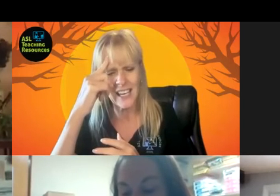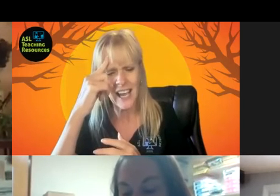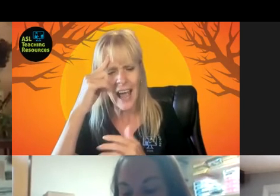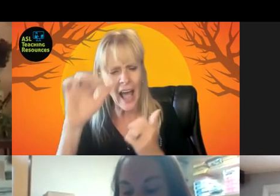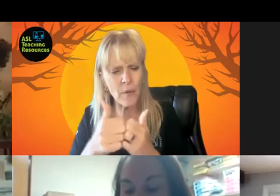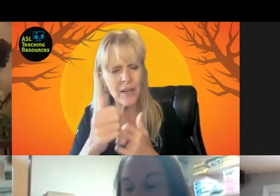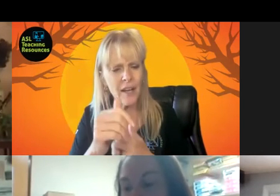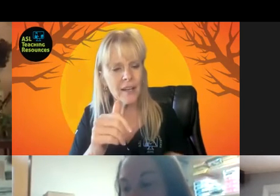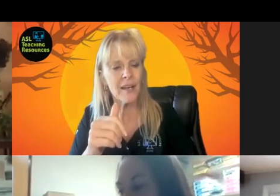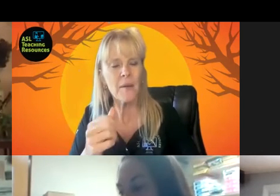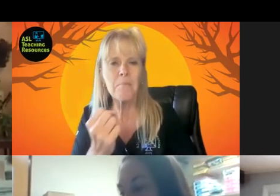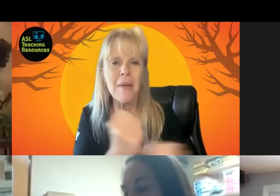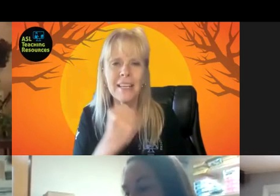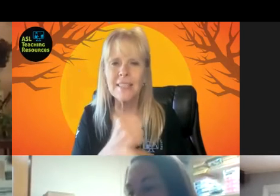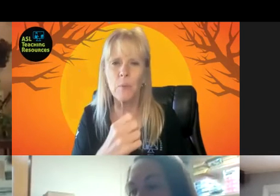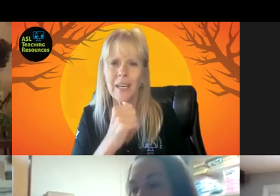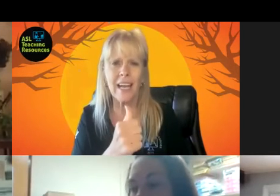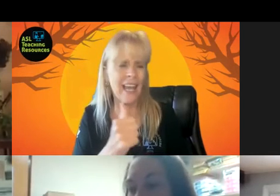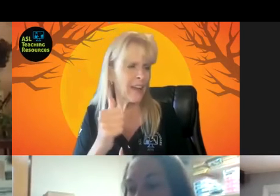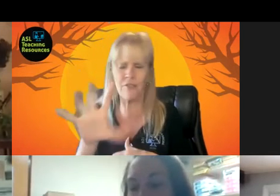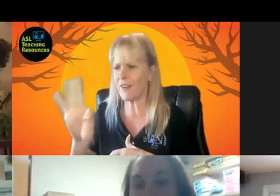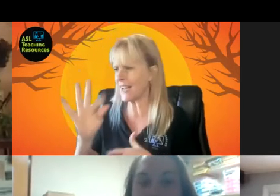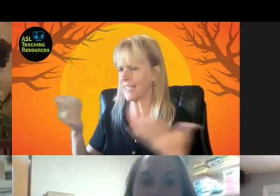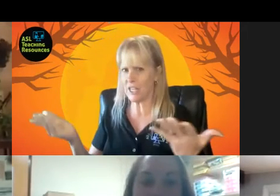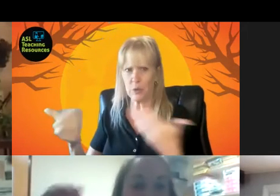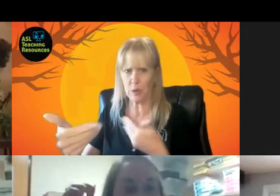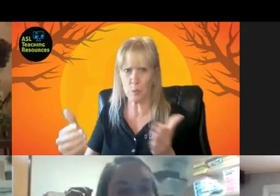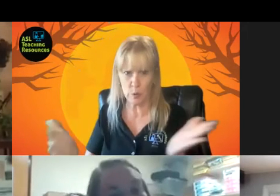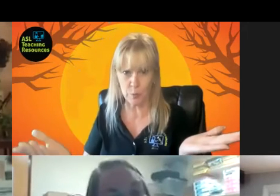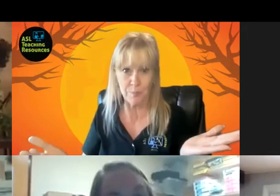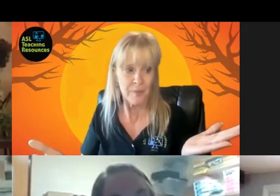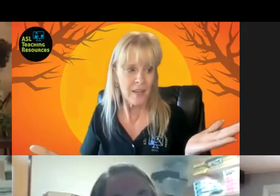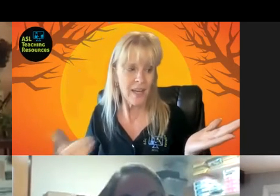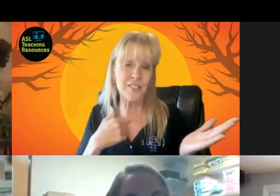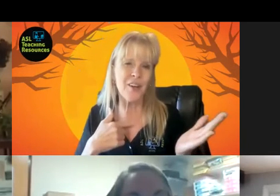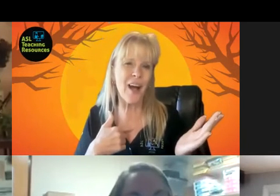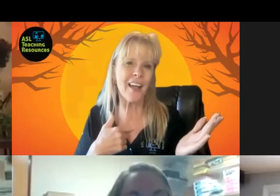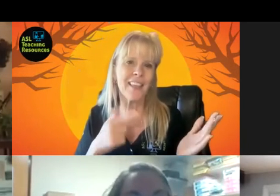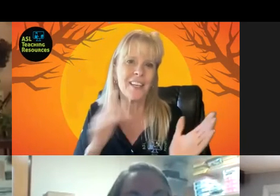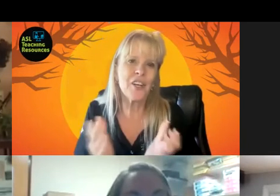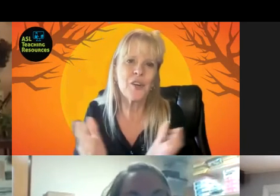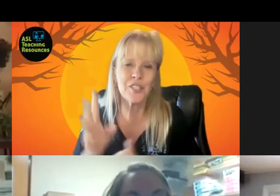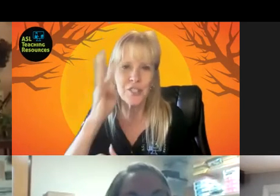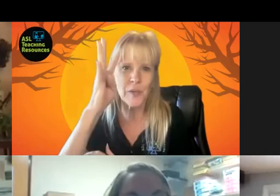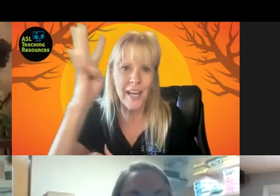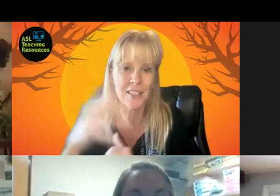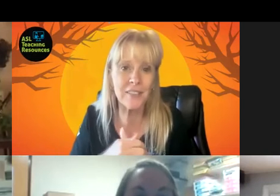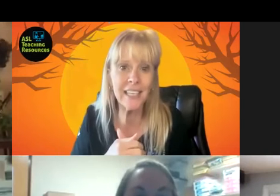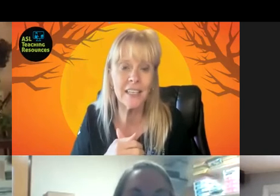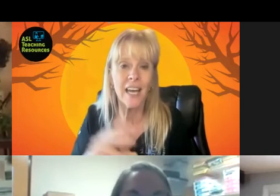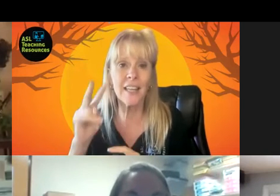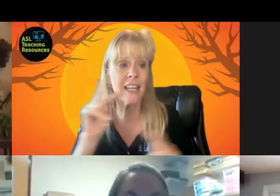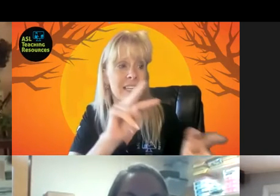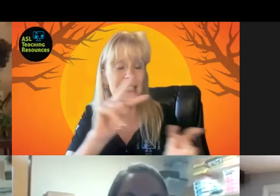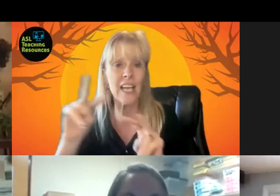think, how can I make something when I can't find it here in the room? And so I think it encourages